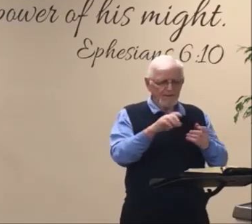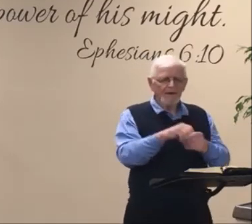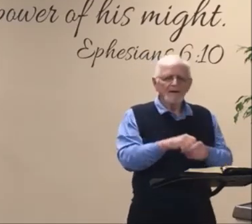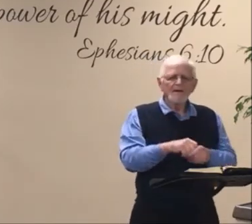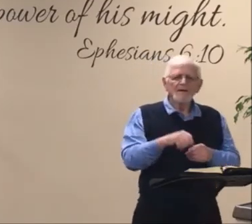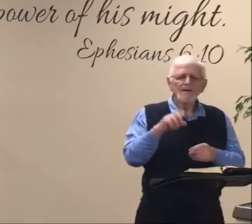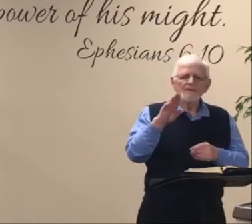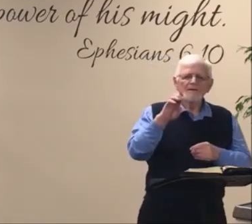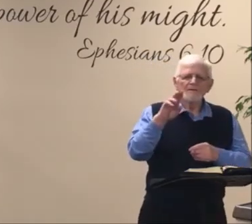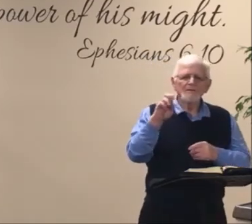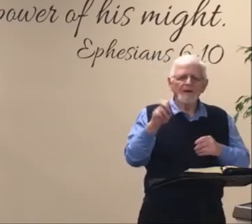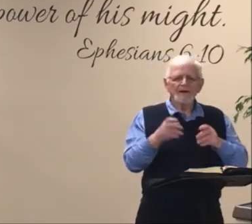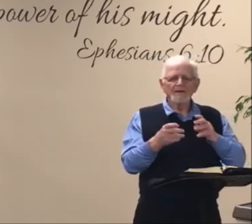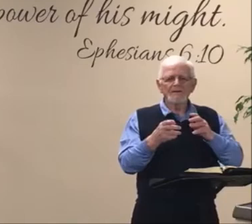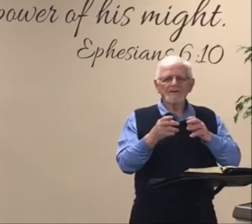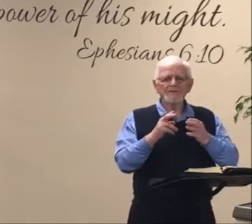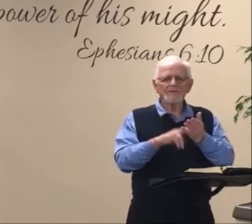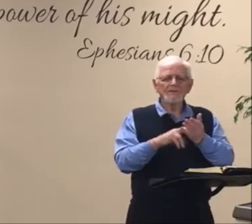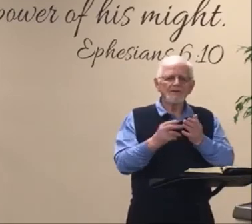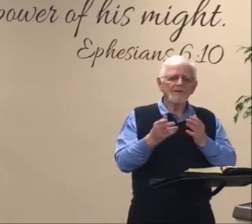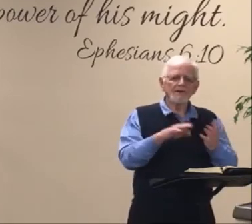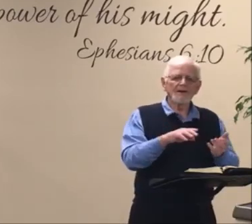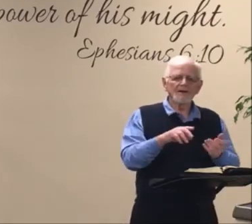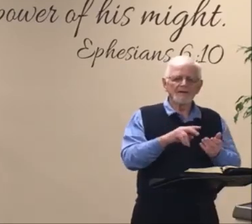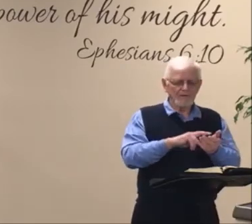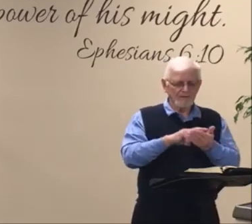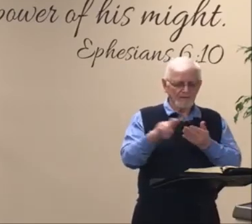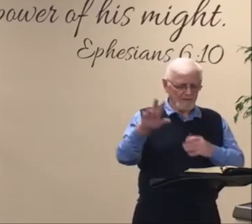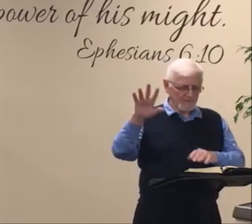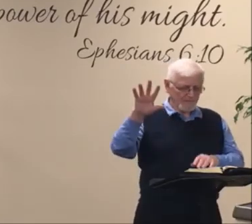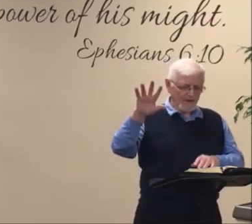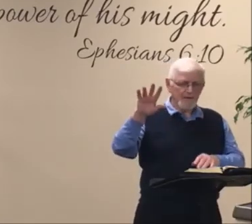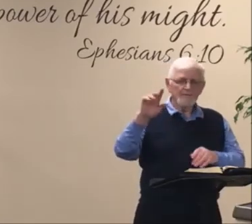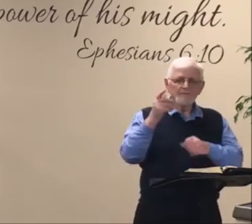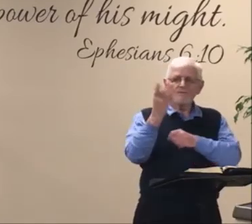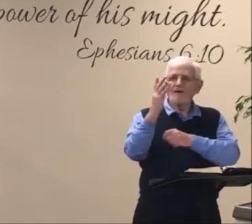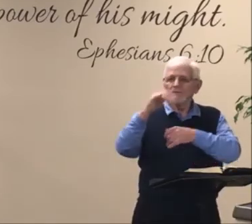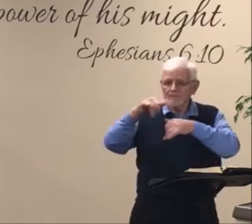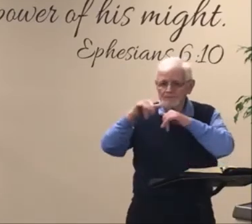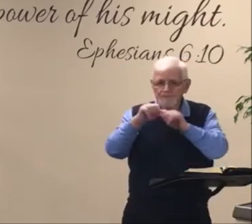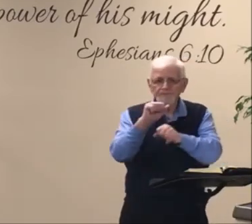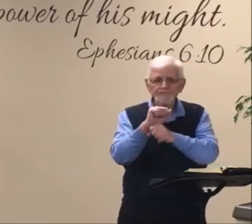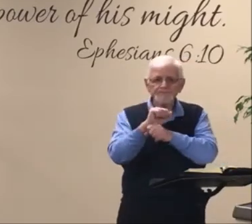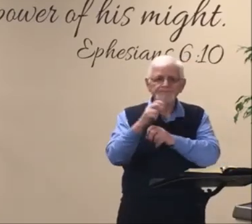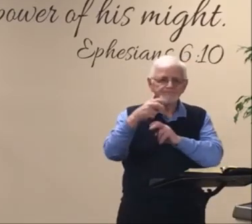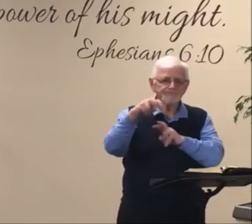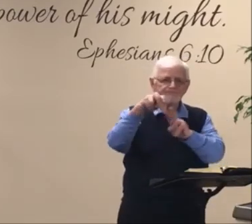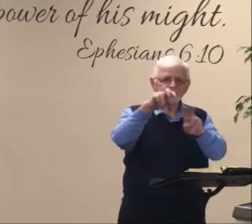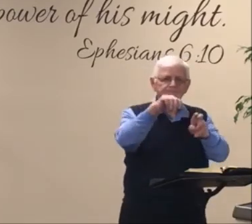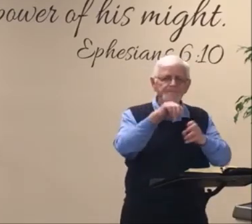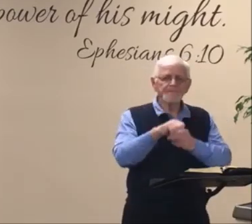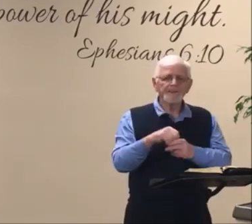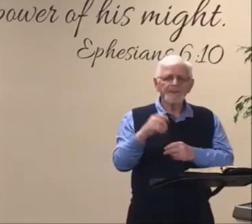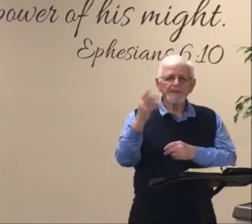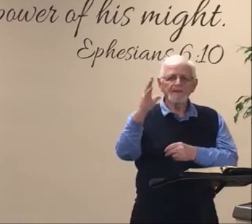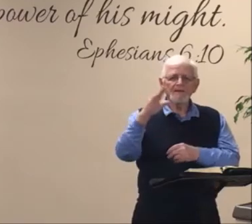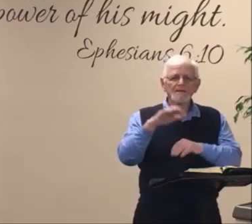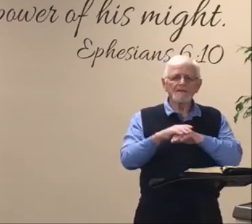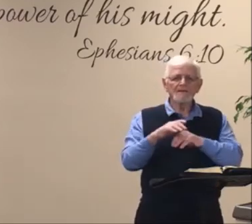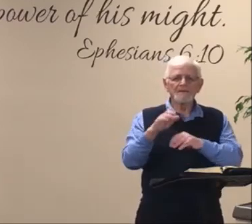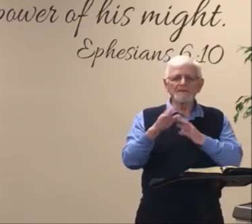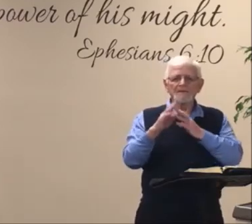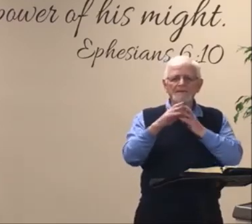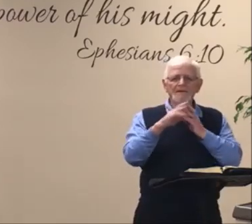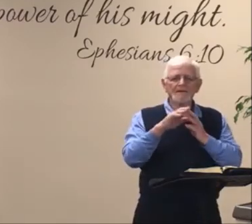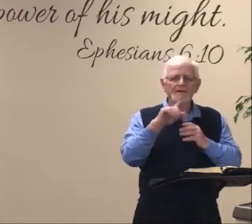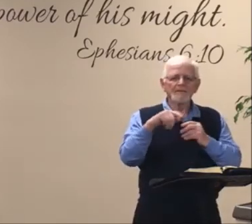dies, and Rebecca later on. But in verse 5, God is still working. They journeyed, and the terror of God was upon the cities that were round about them,